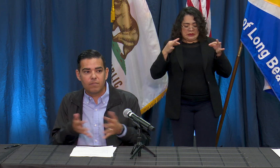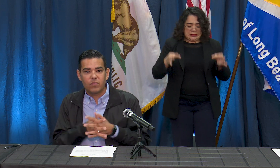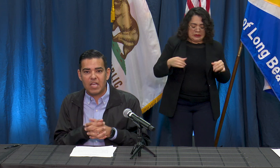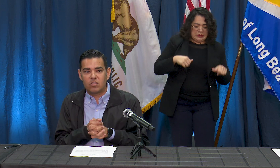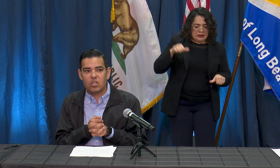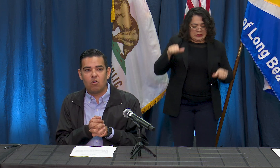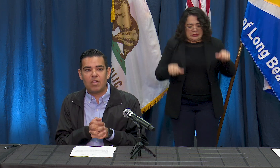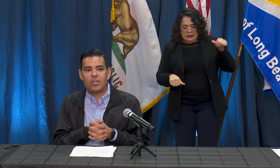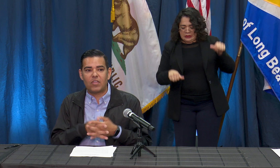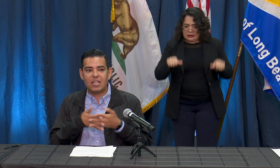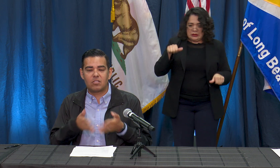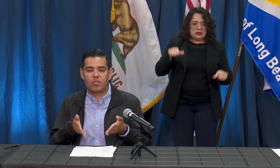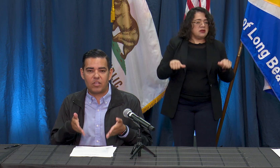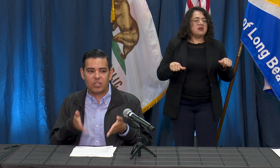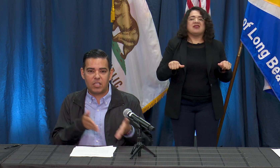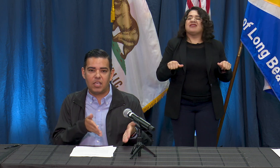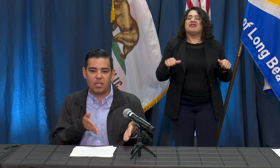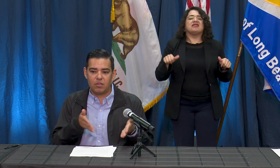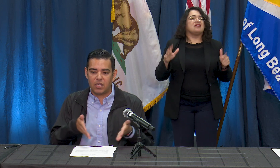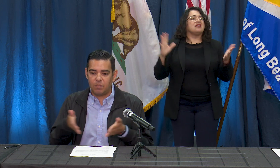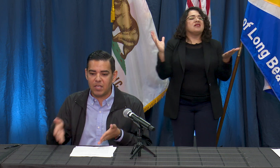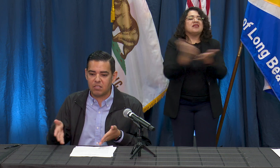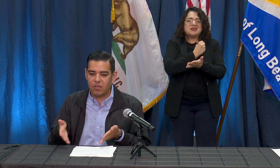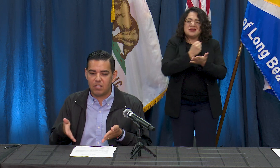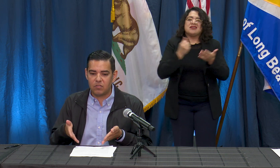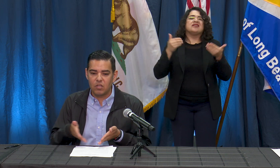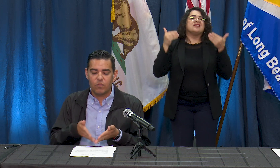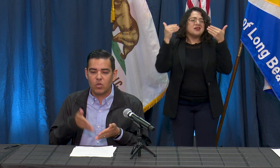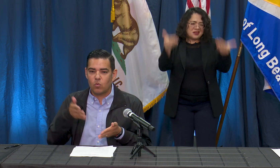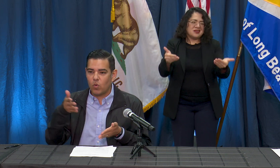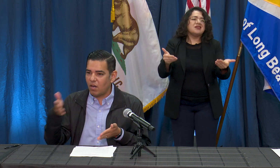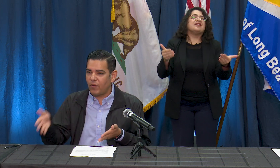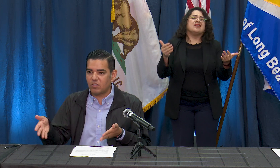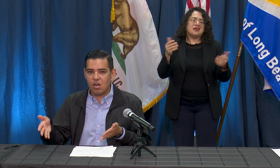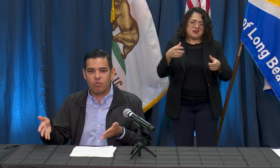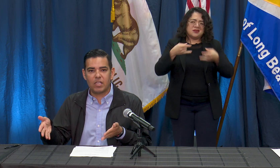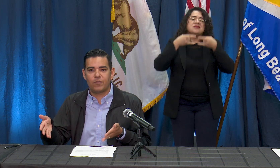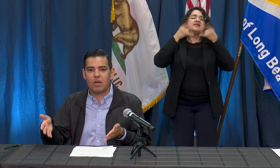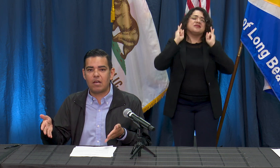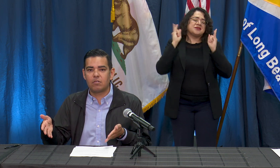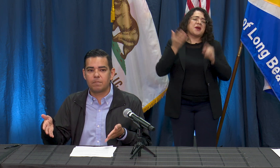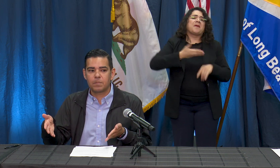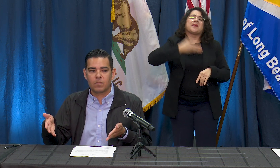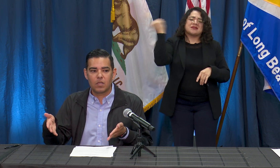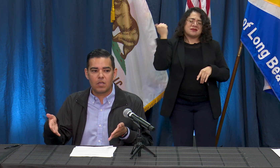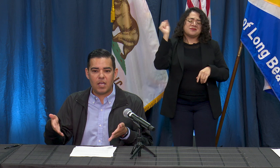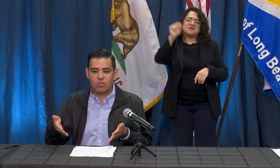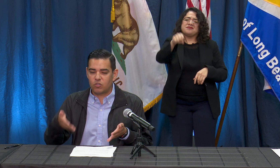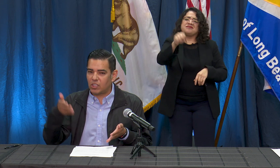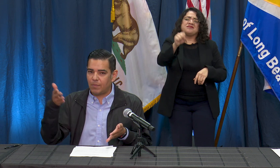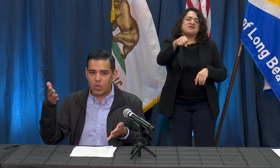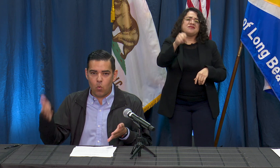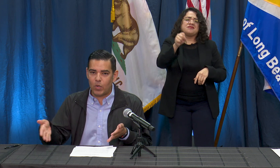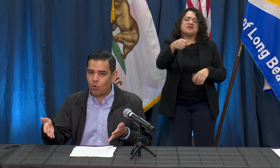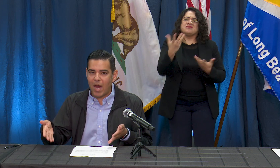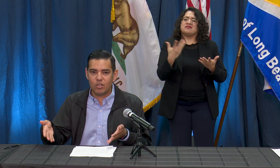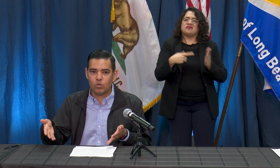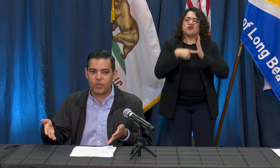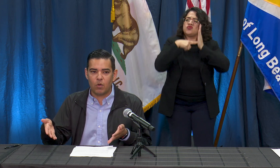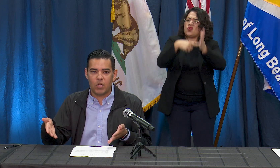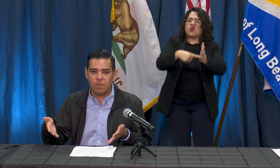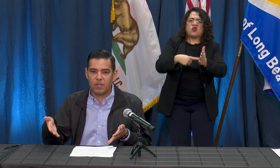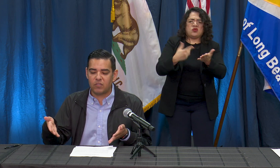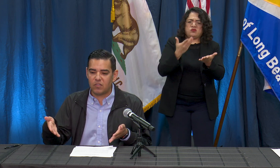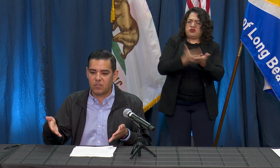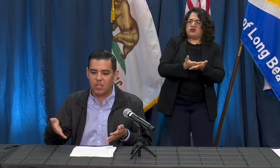one. And so I think that's the key piece of it is wear a face covering if you're out, and you're certainly going to be required